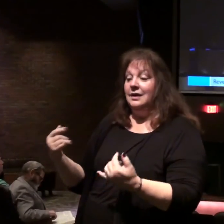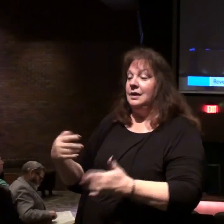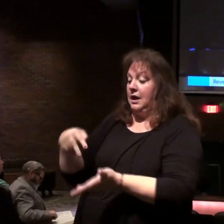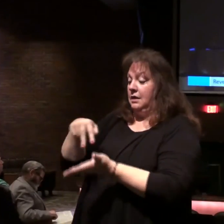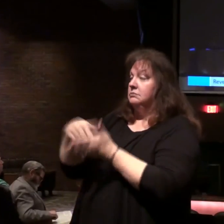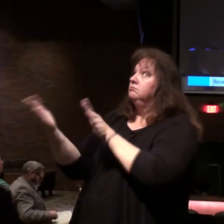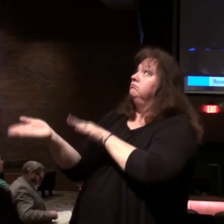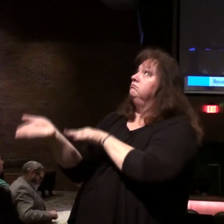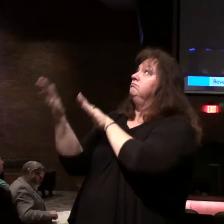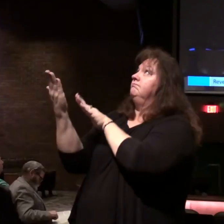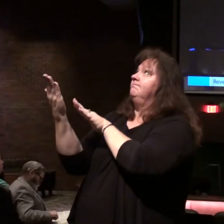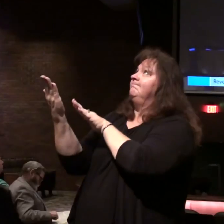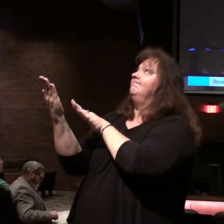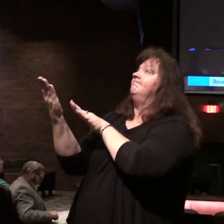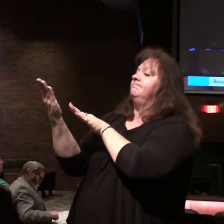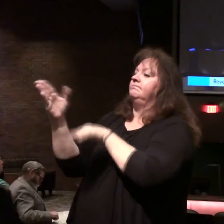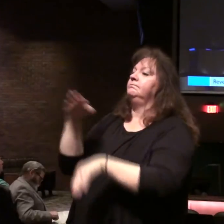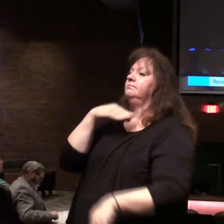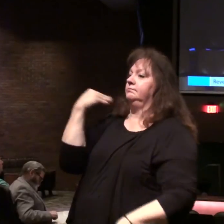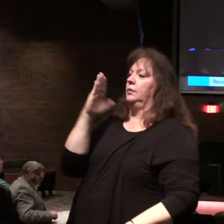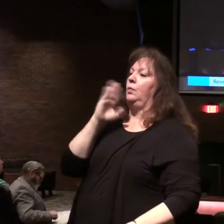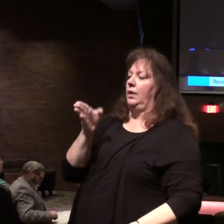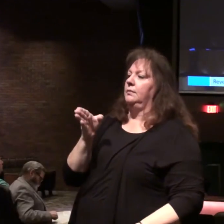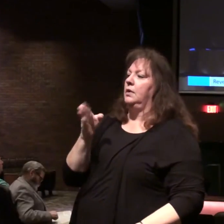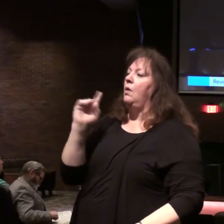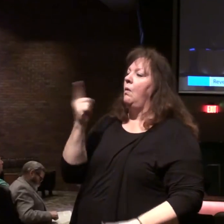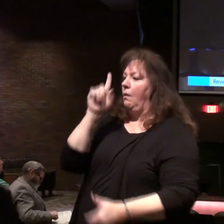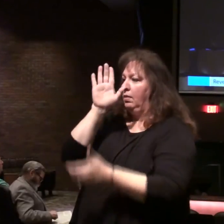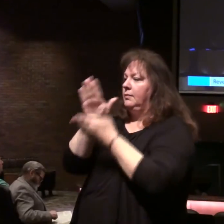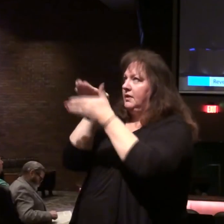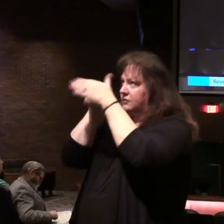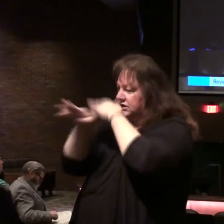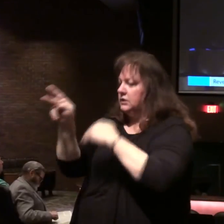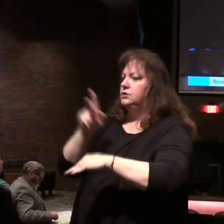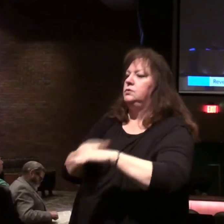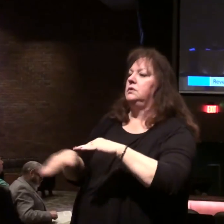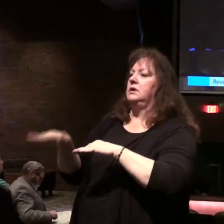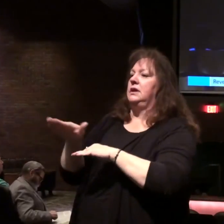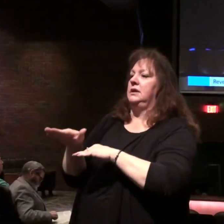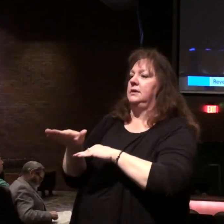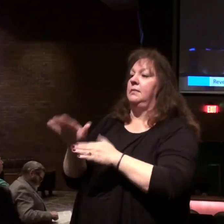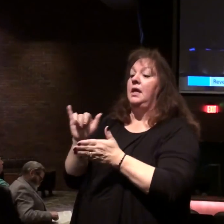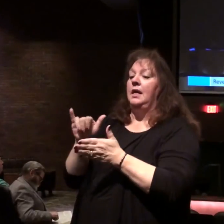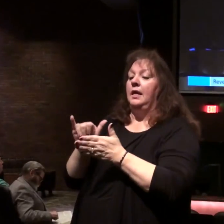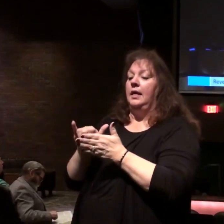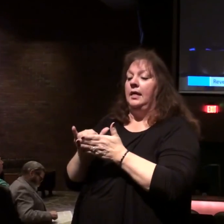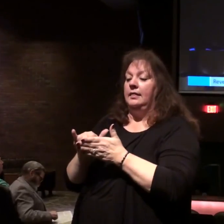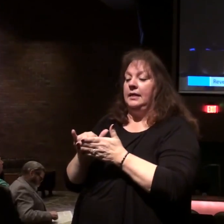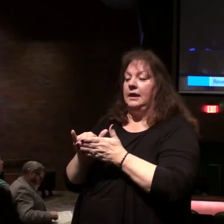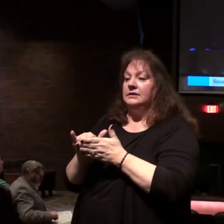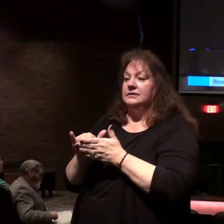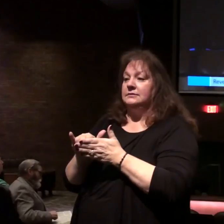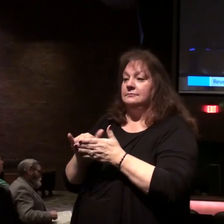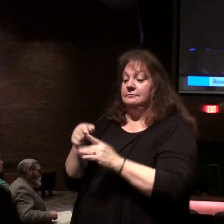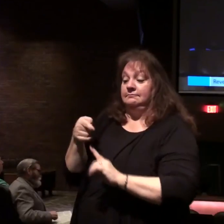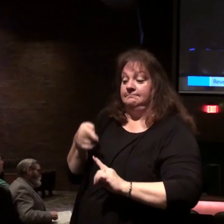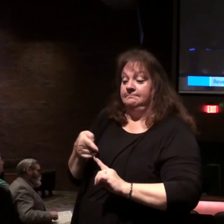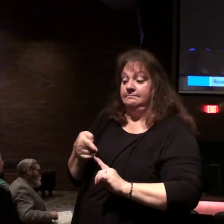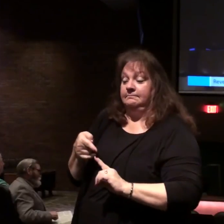stand before him as an unbeliever will be executed only believers will go into the kingdom so that's where we are here